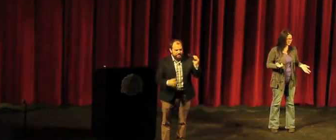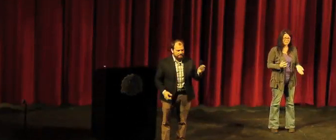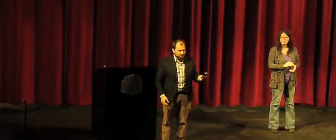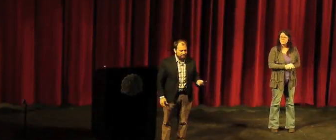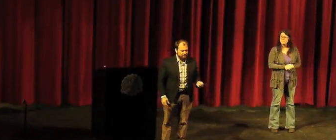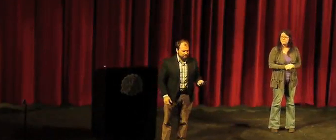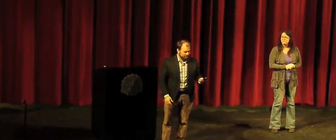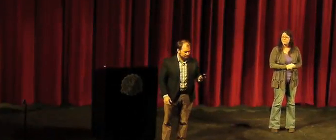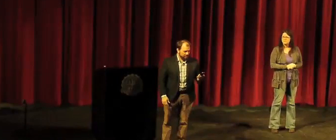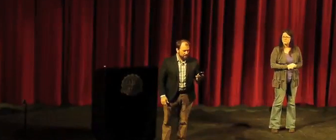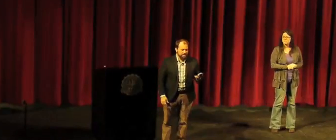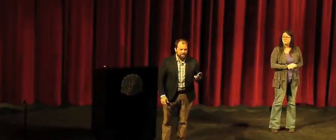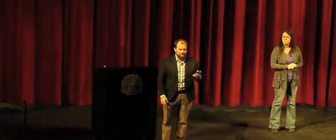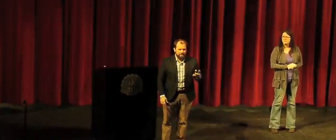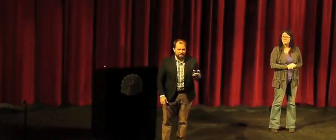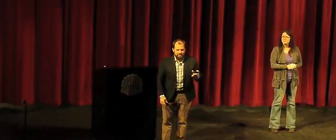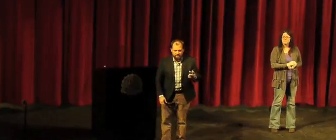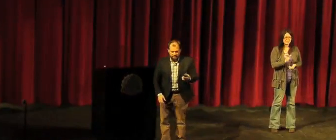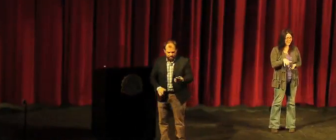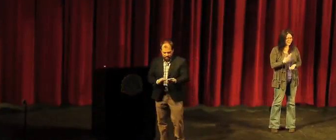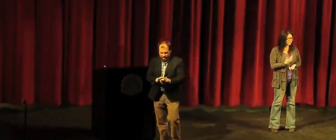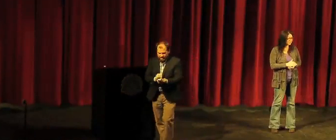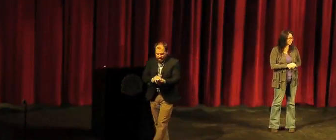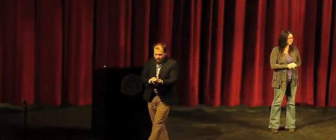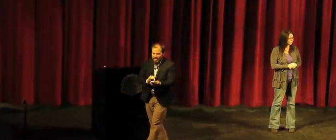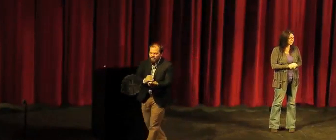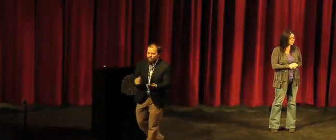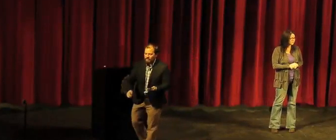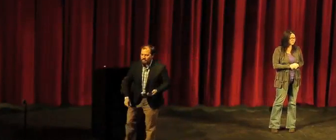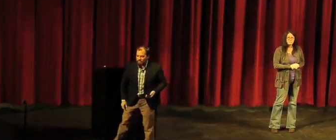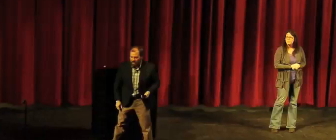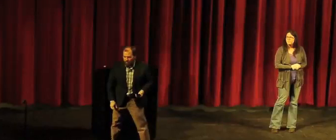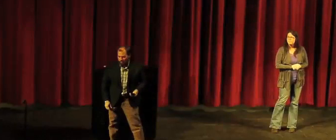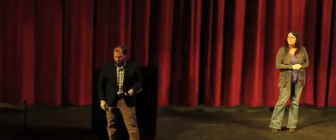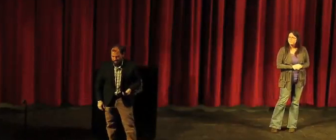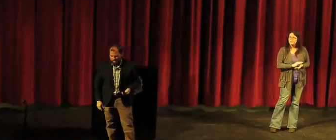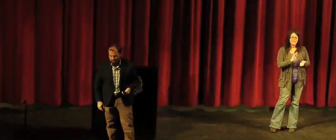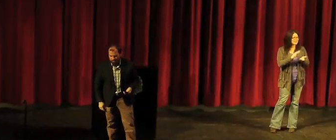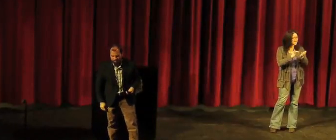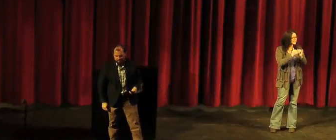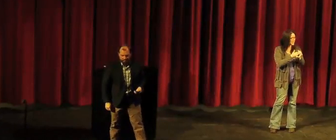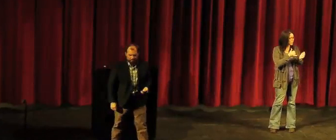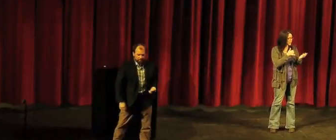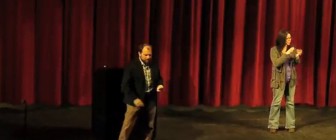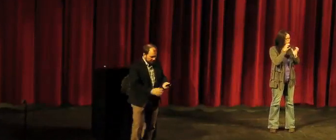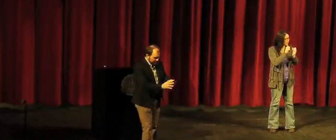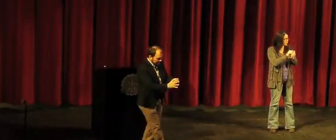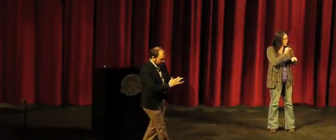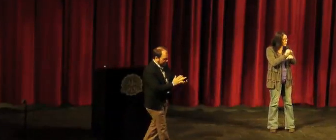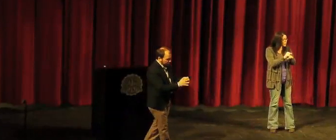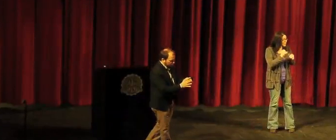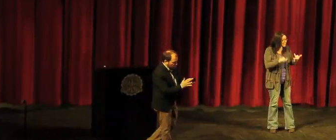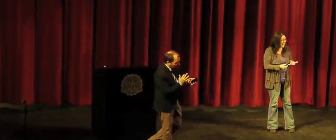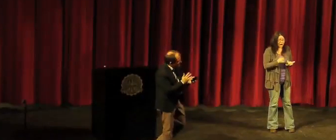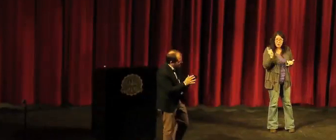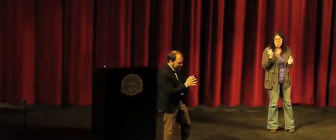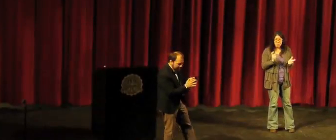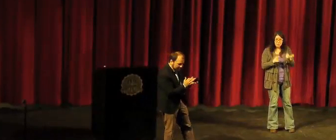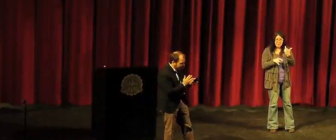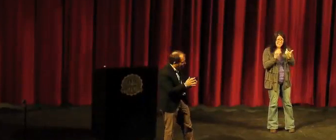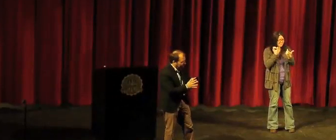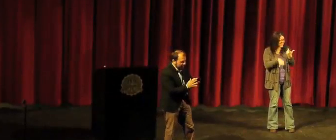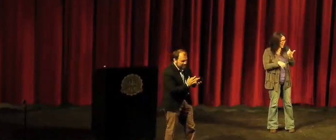What's this? Right? This is how I interface with my world now. This little